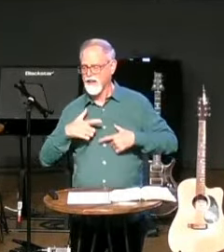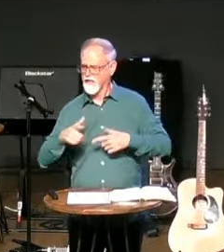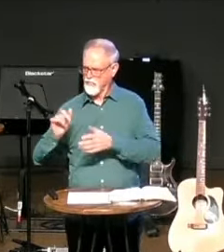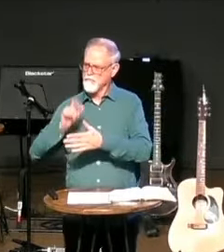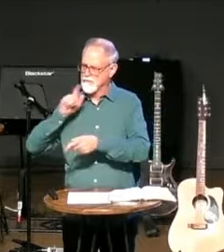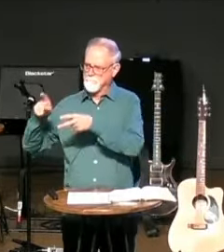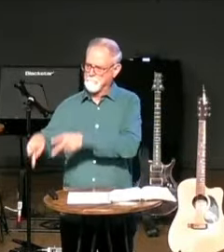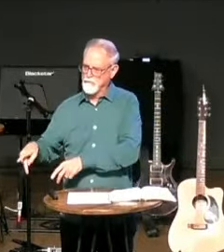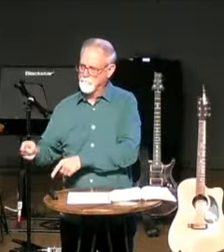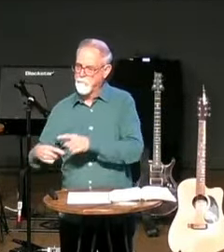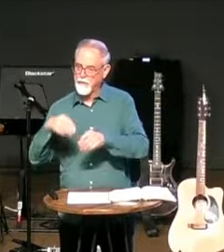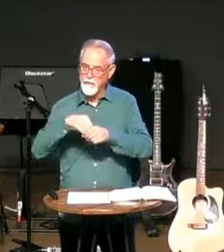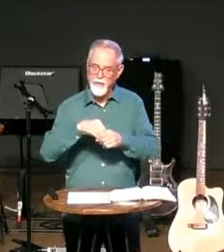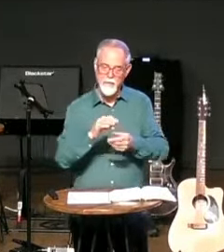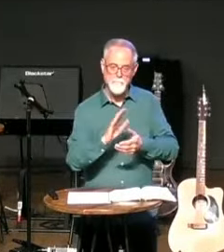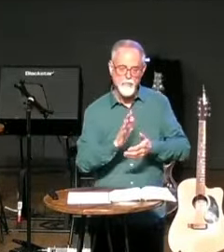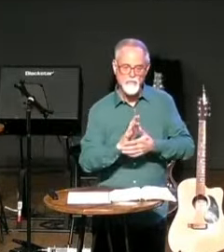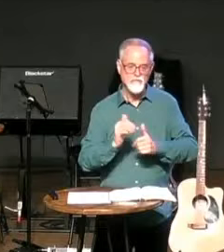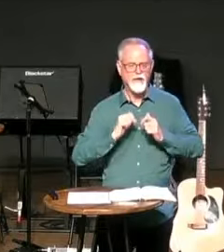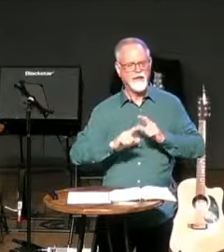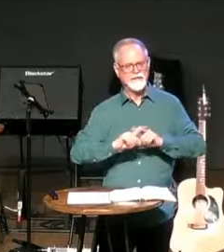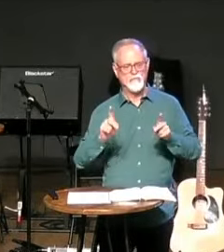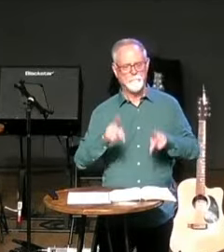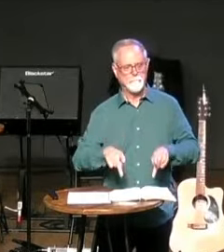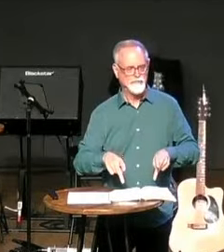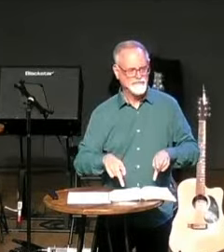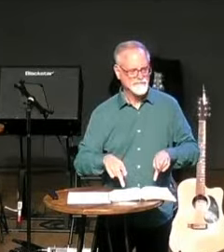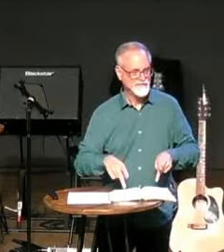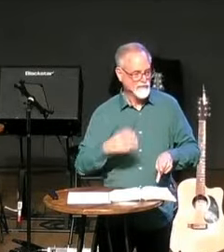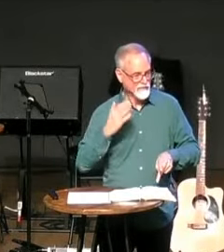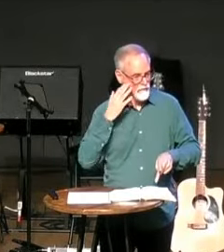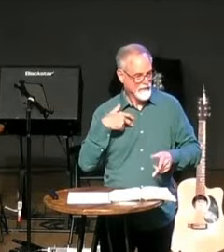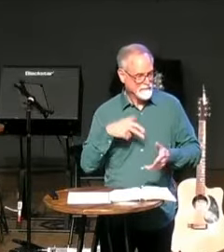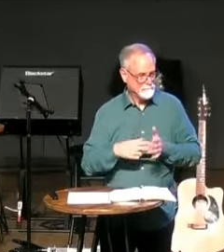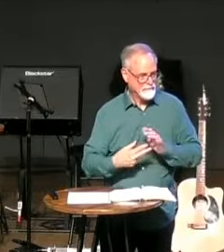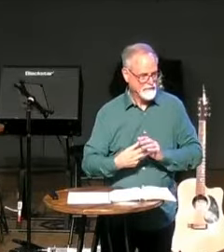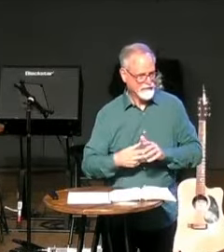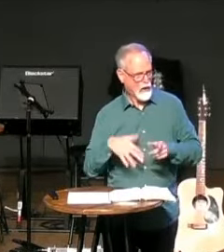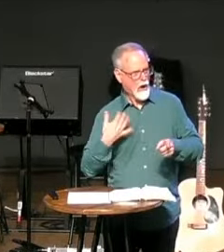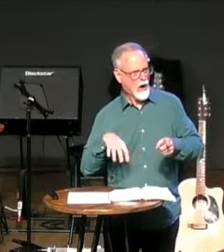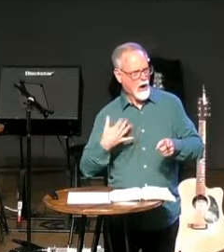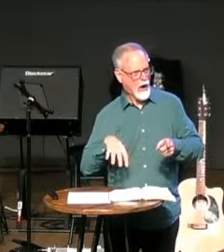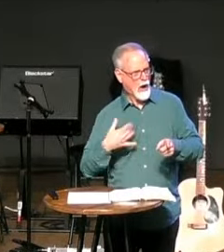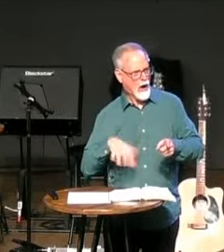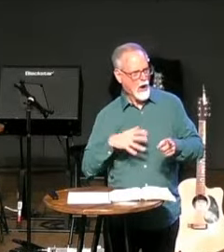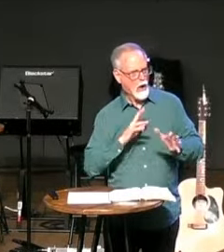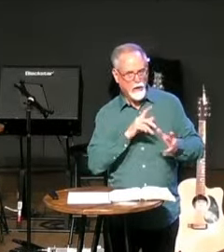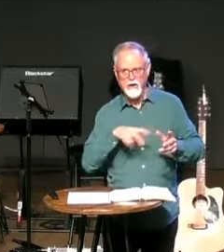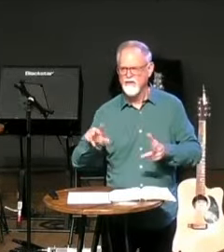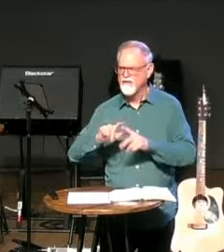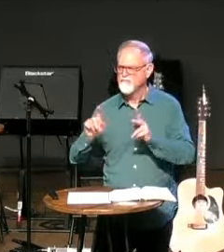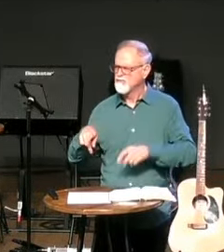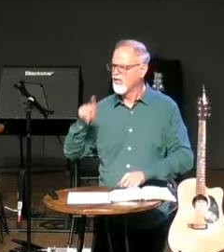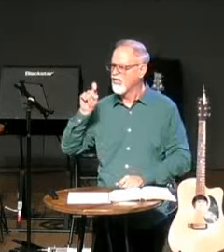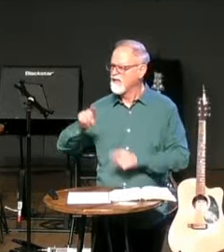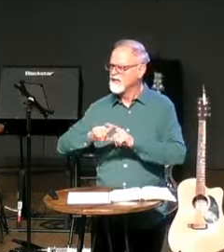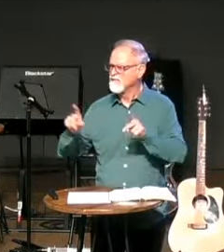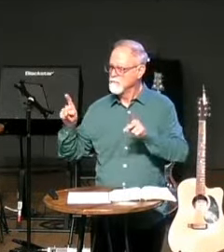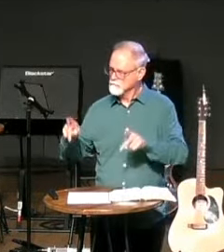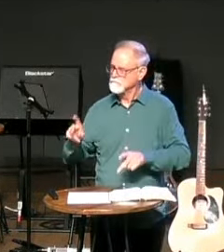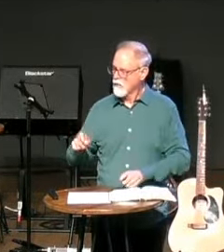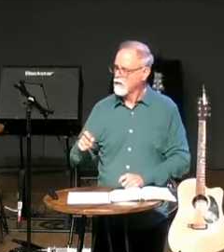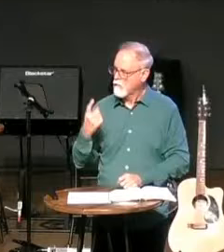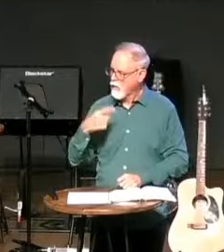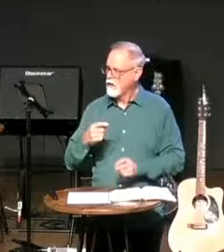of religion, right? We are real people striving to be like God, and we should live like that.